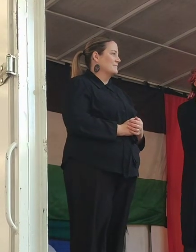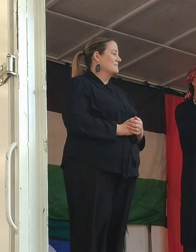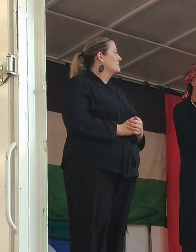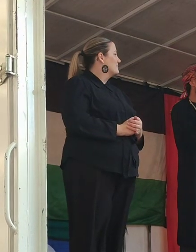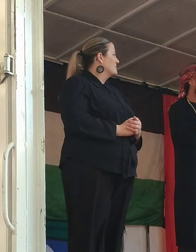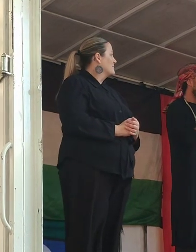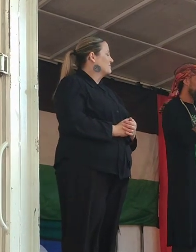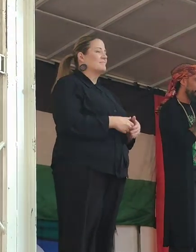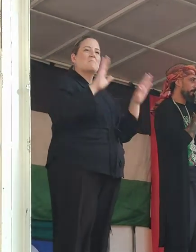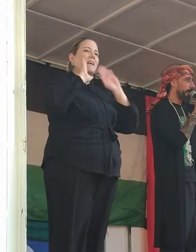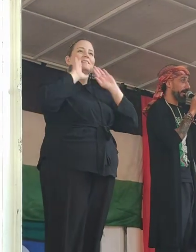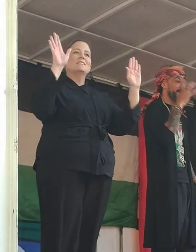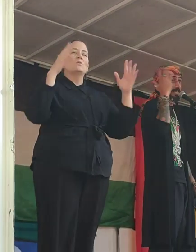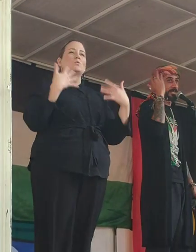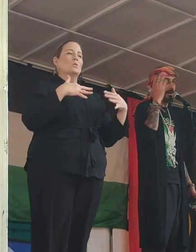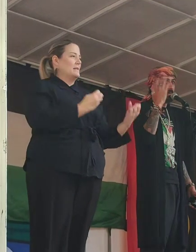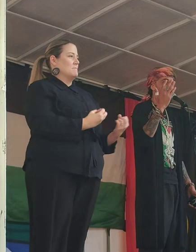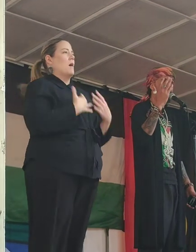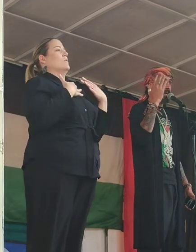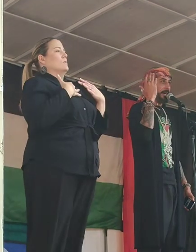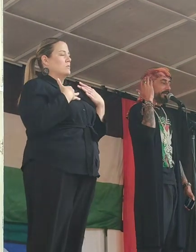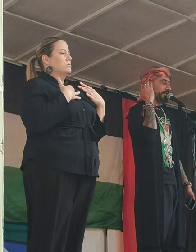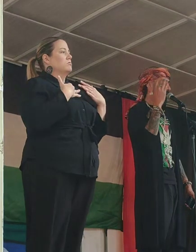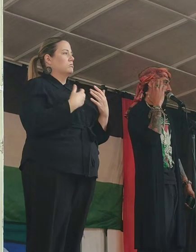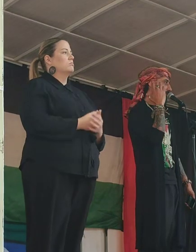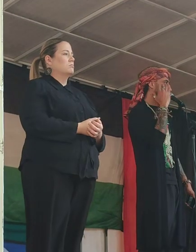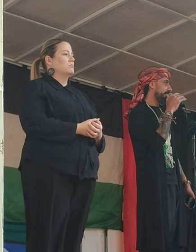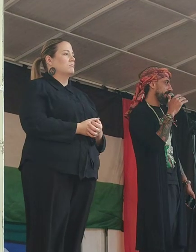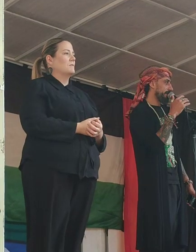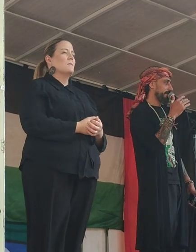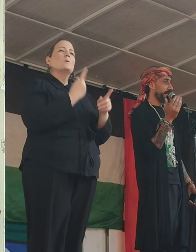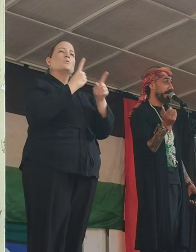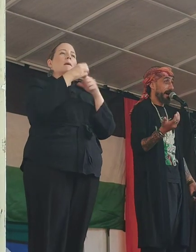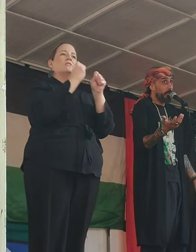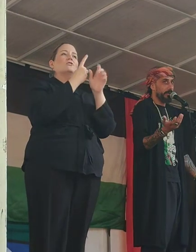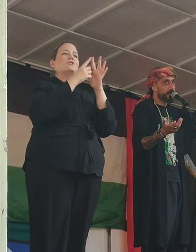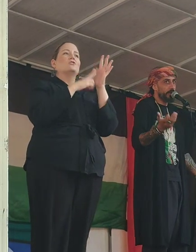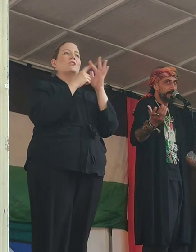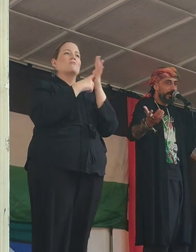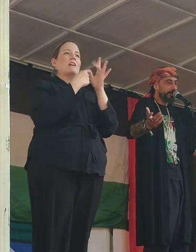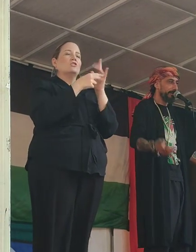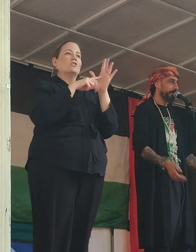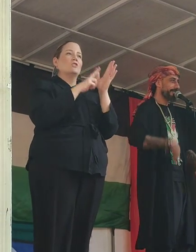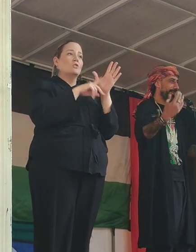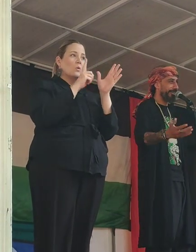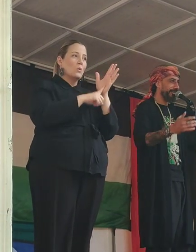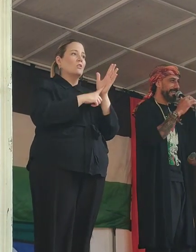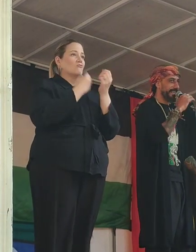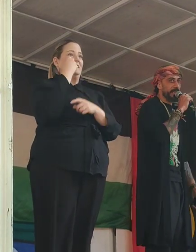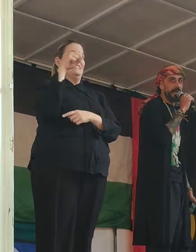It's just amazing and so inspiring, and that's what I mean, generational resistance. He's Amr, so he's uncle, you know,